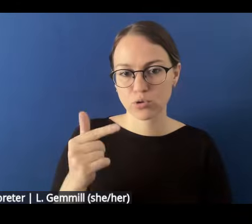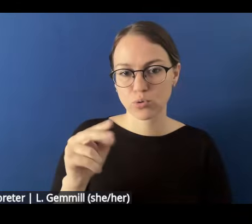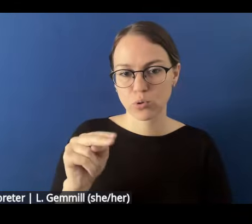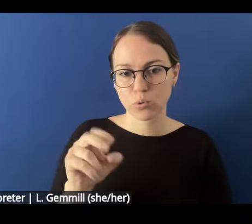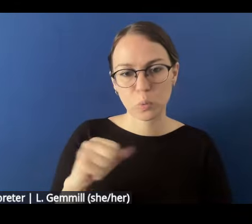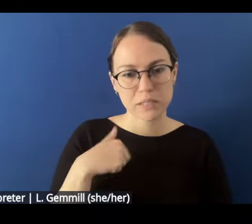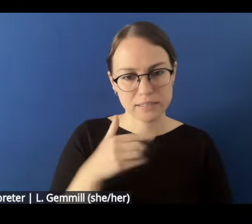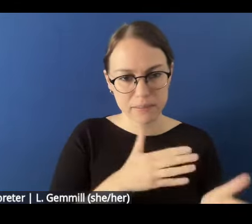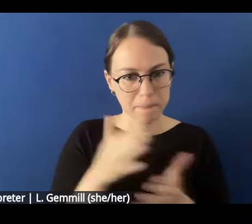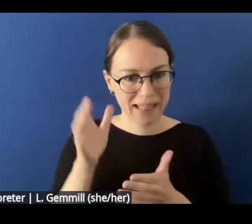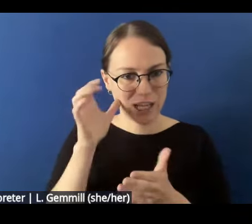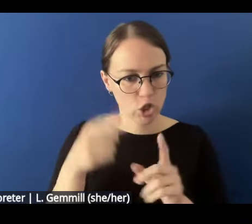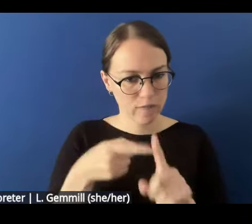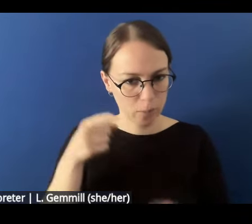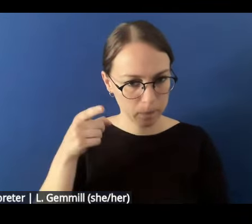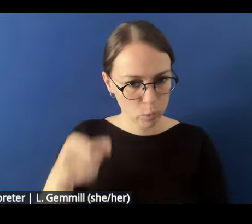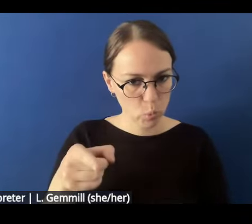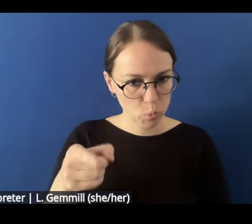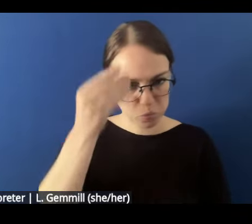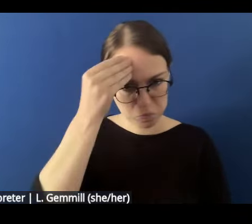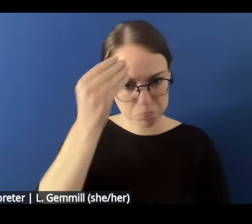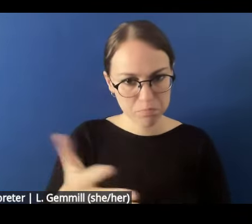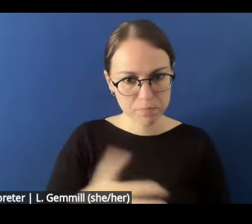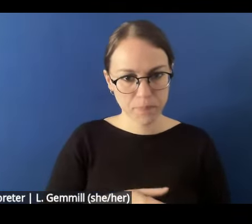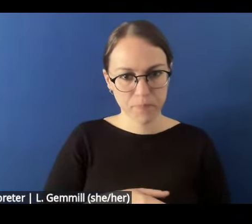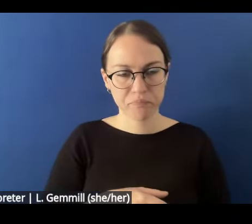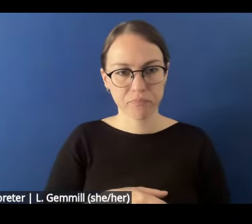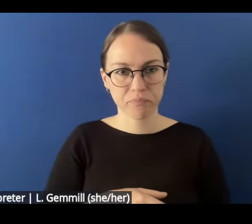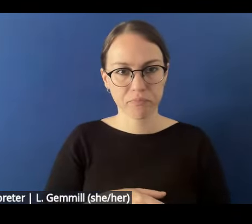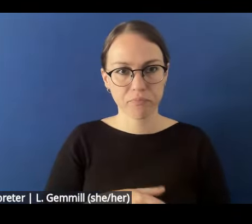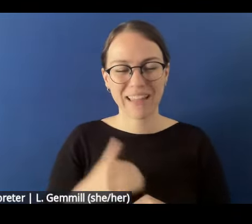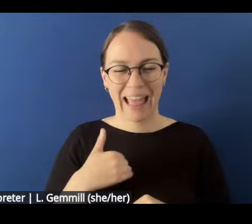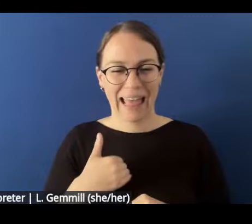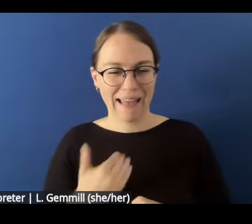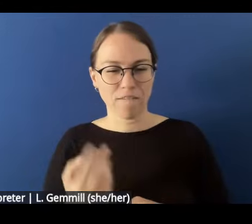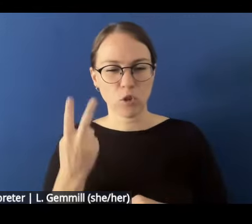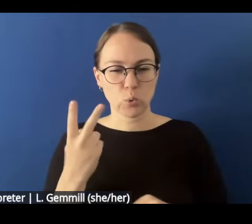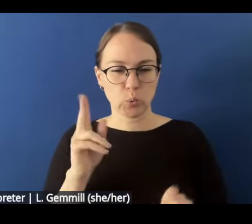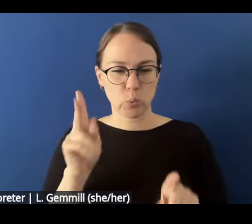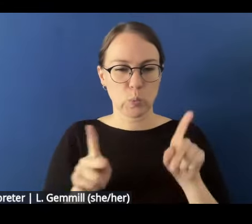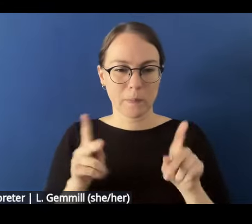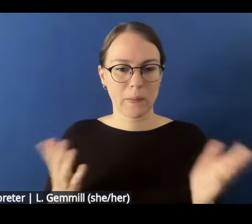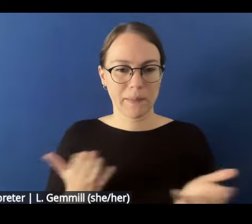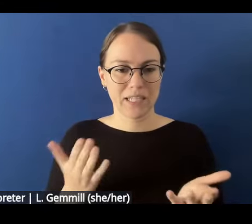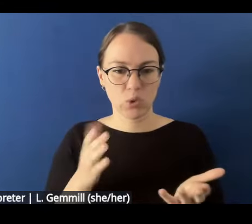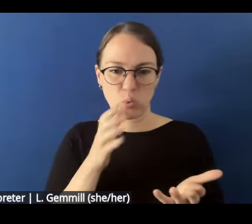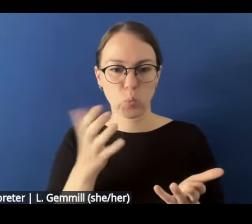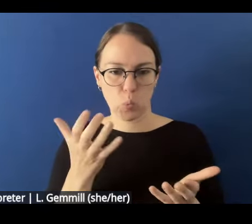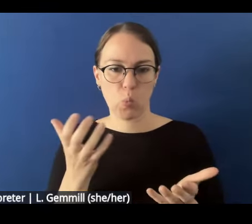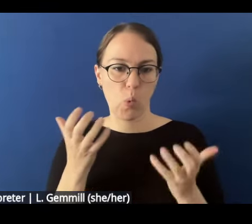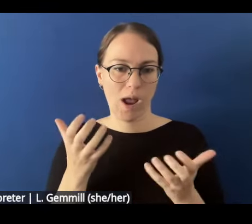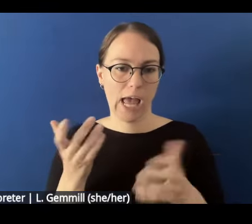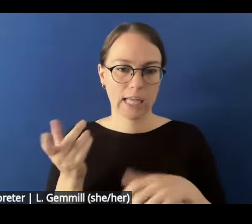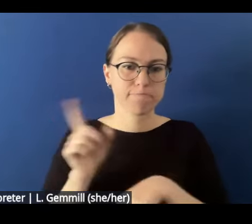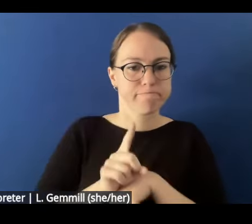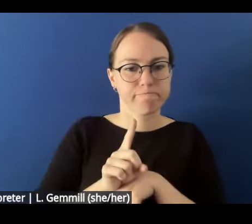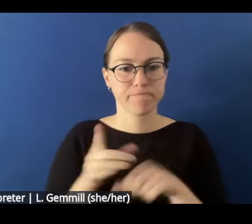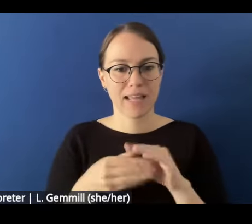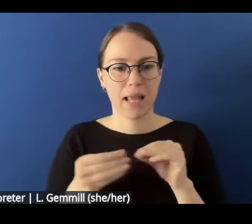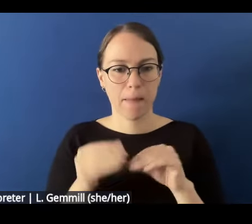And one other item, I have two folks here that would like to comment on each of these.